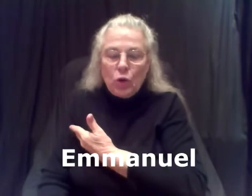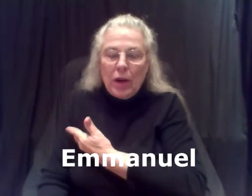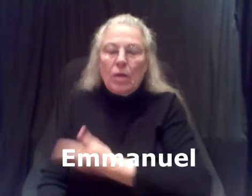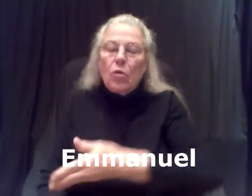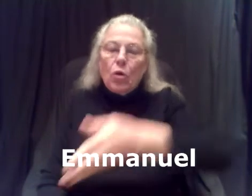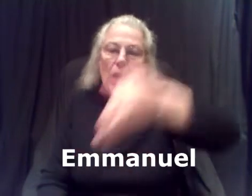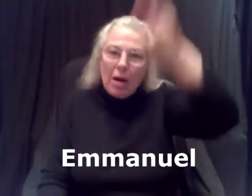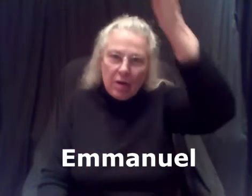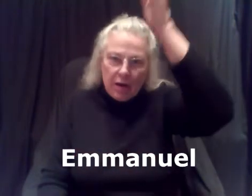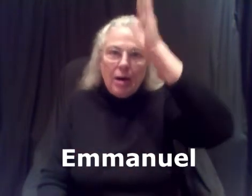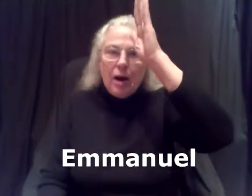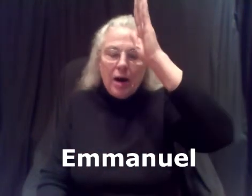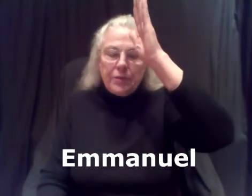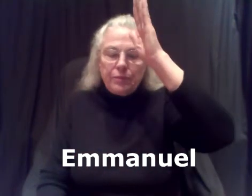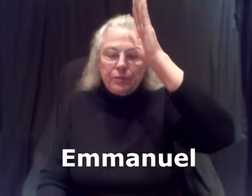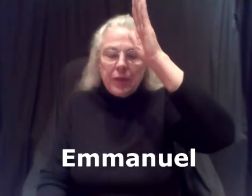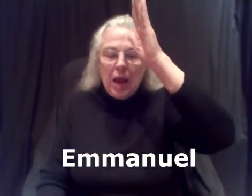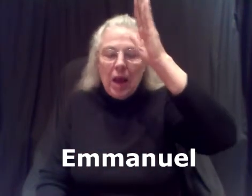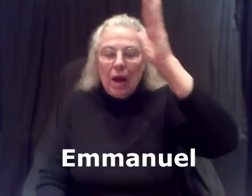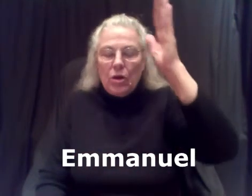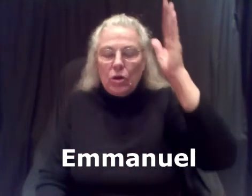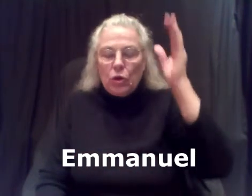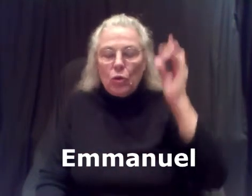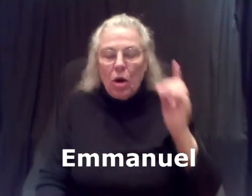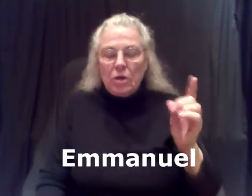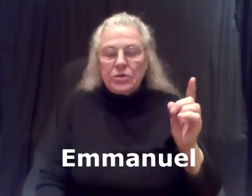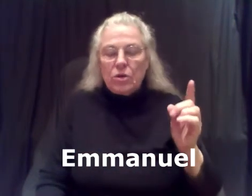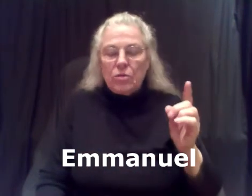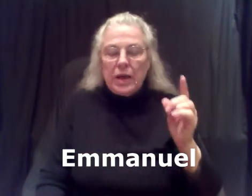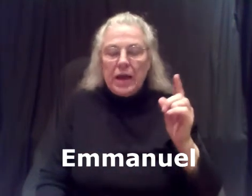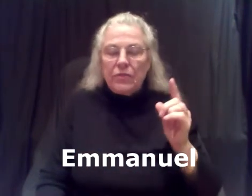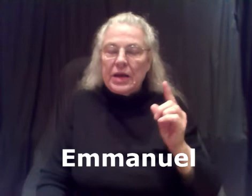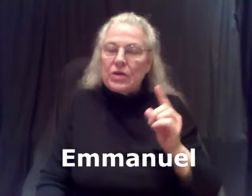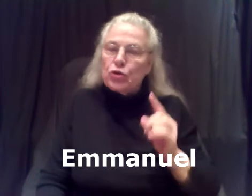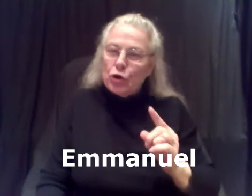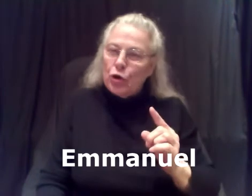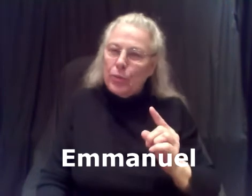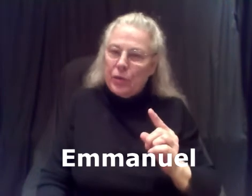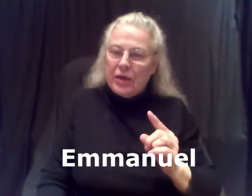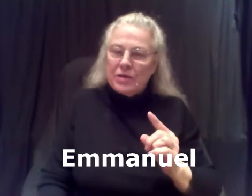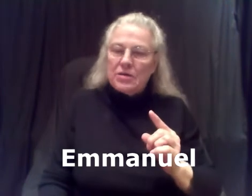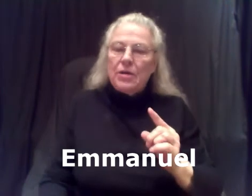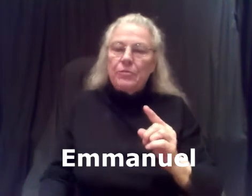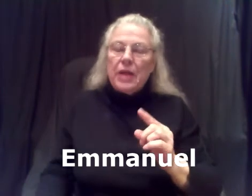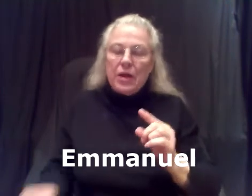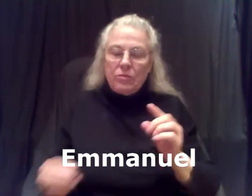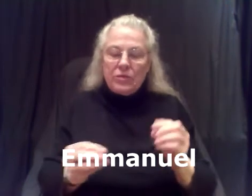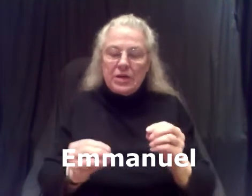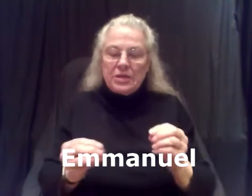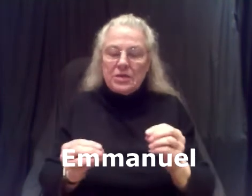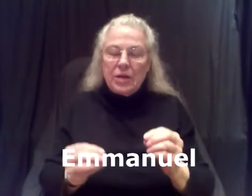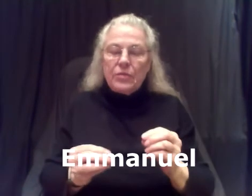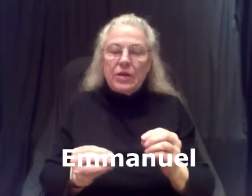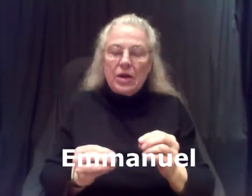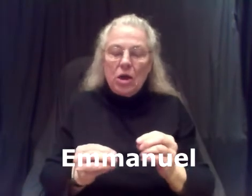Emmanuel, or our God. You also can then interpret this and this is something that